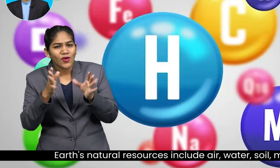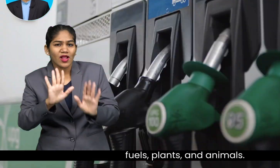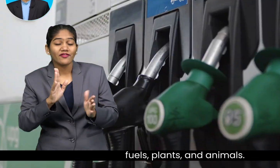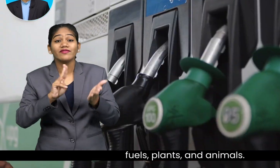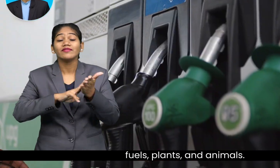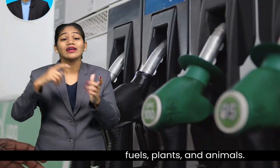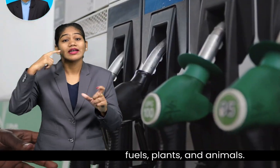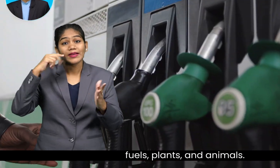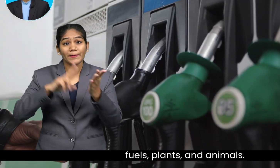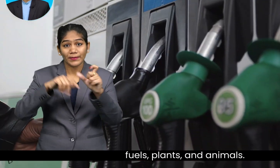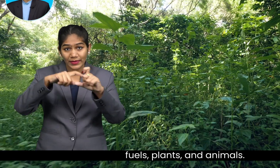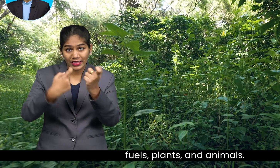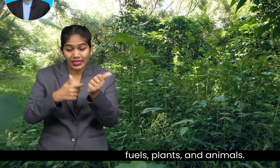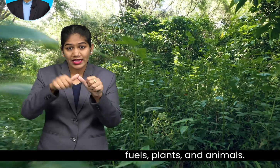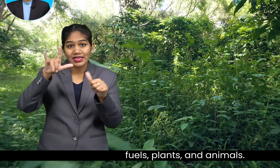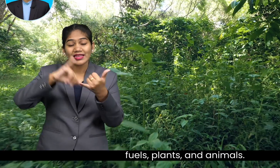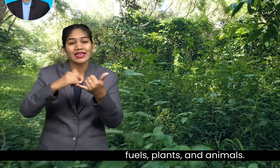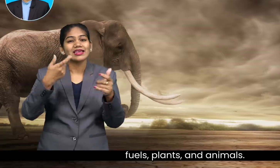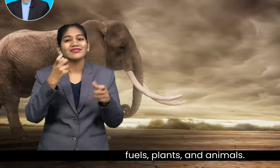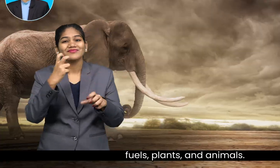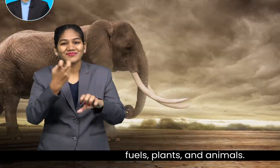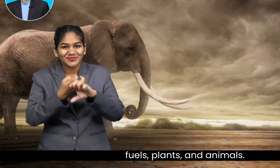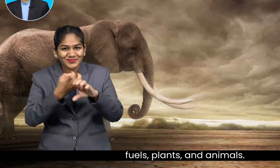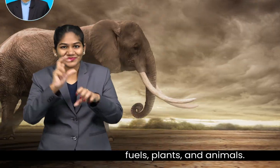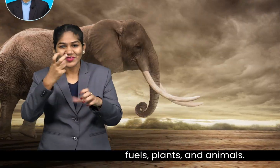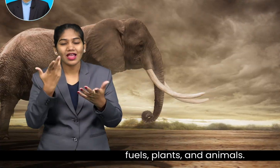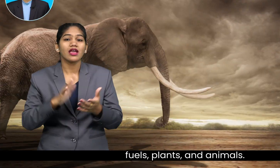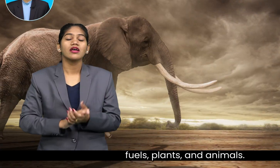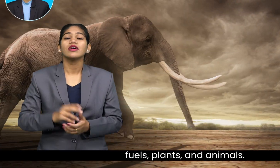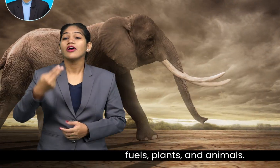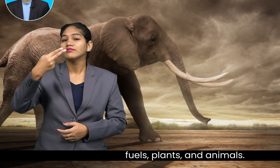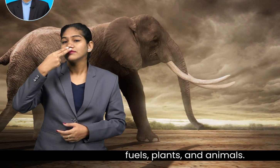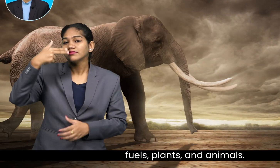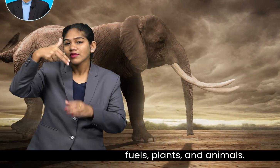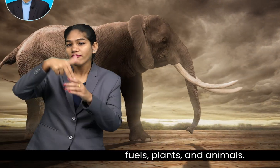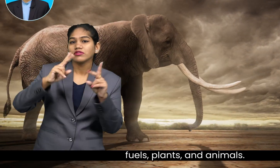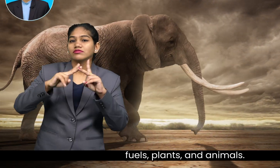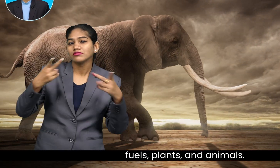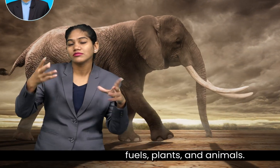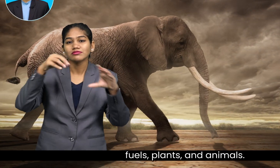minerals, fuels, plants and animals.